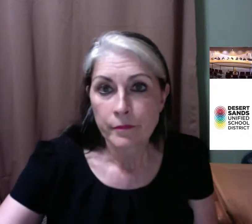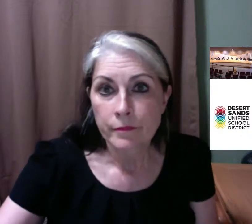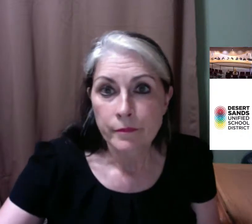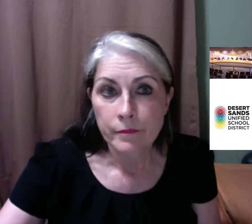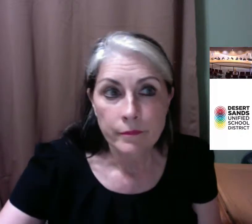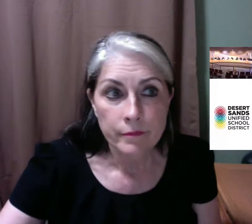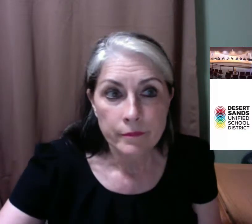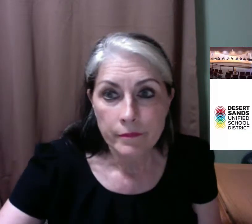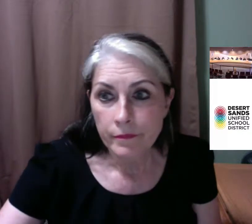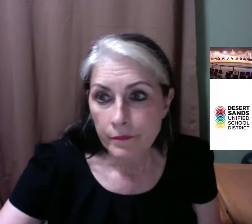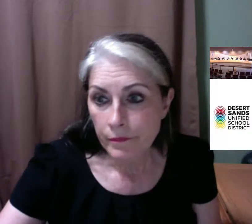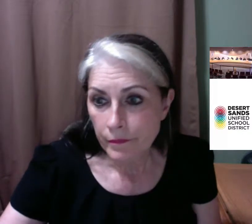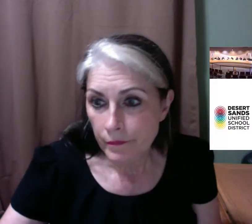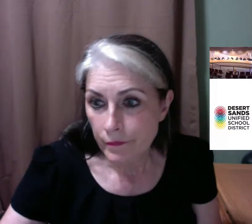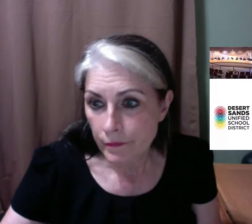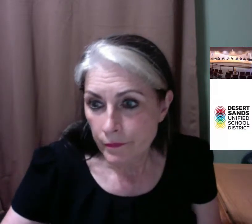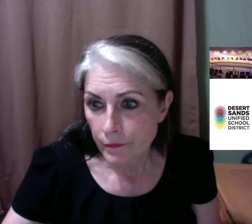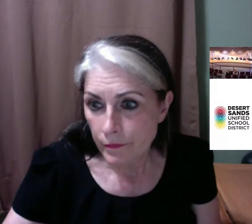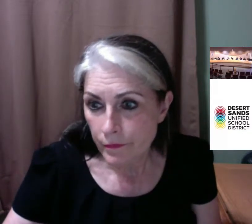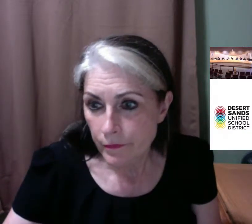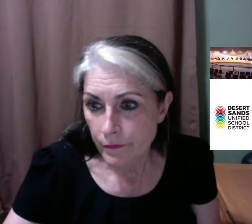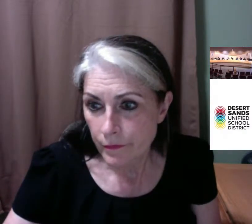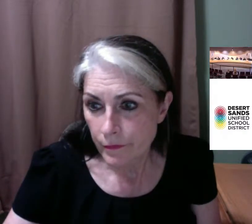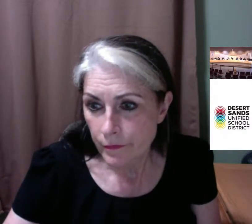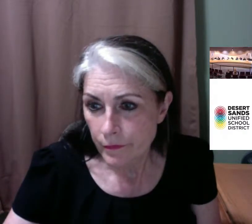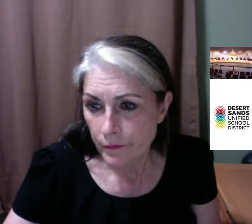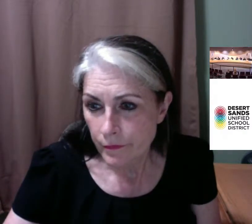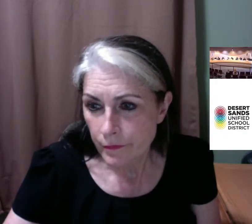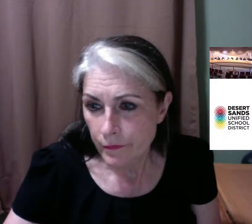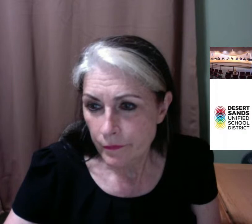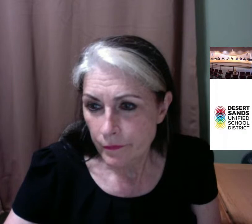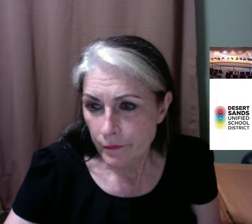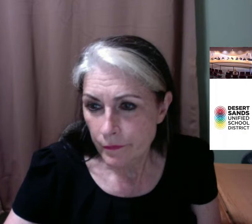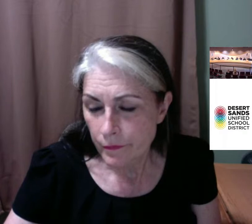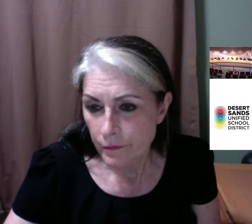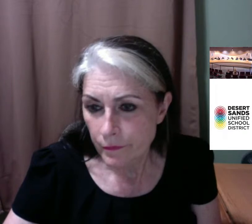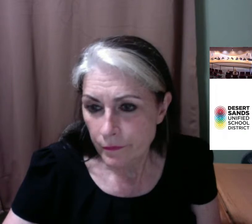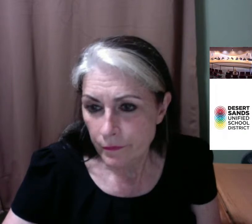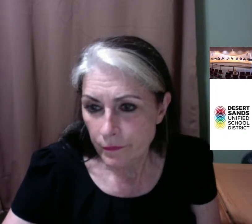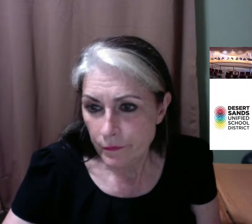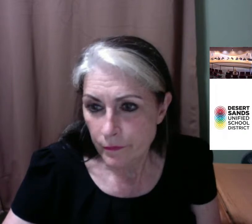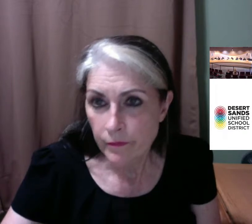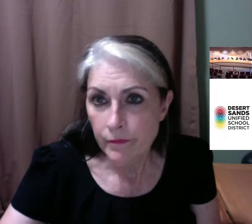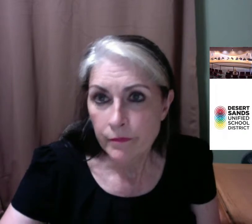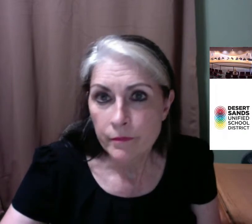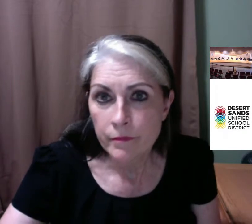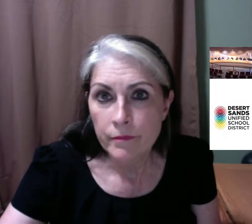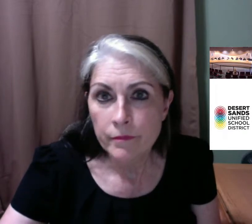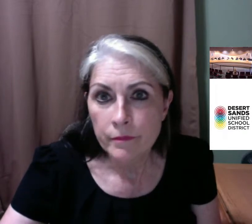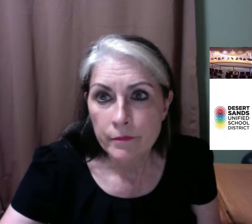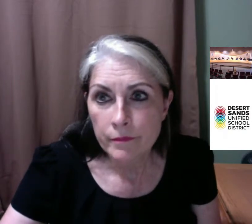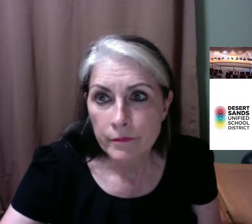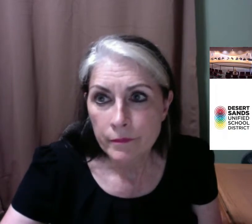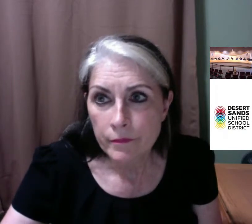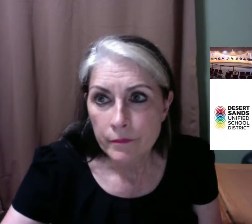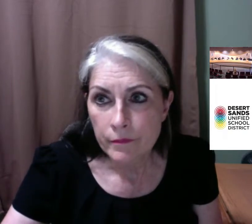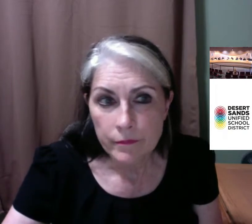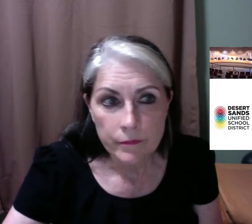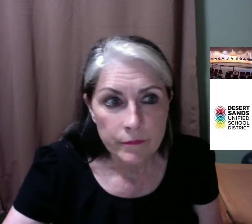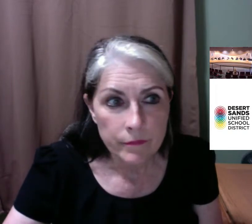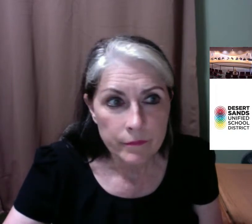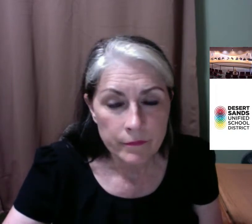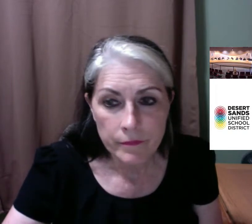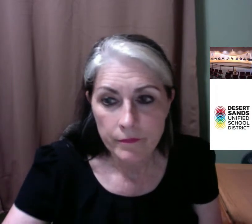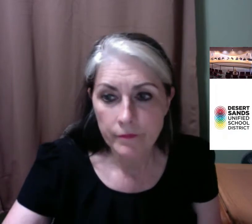Now for Goal 3 connections, there are five of them highlighted here: basic services, course access, parent